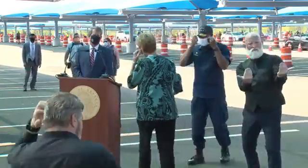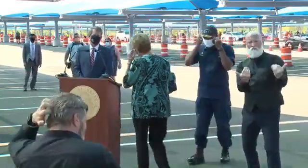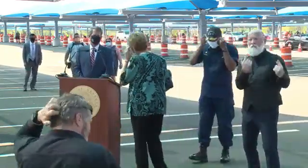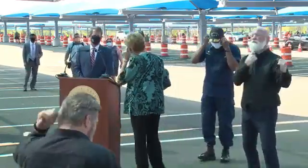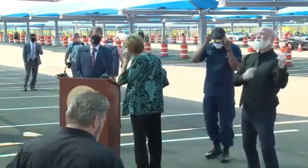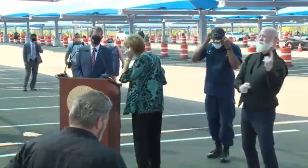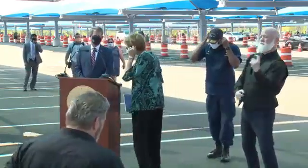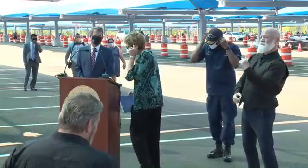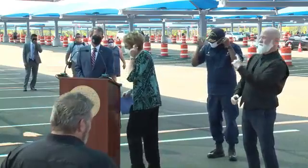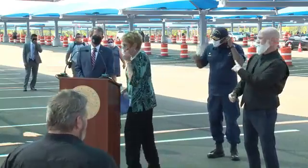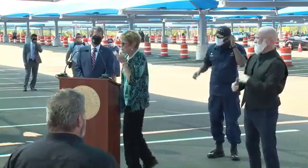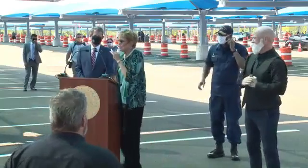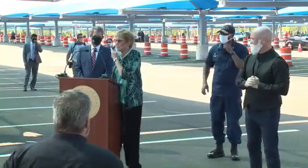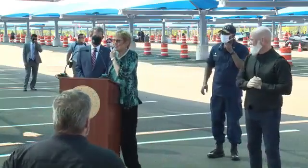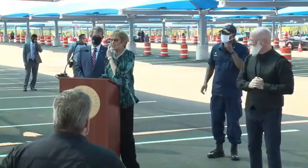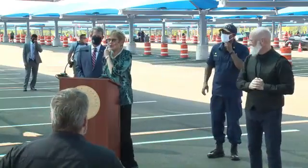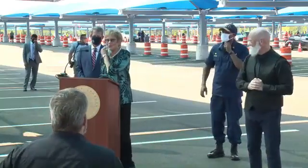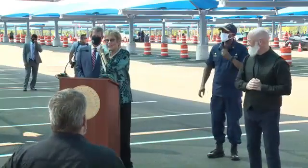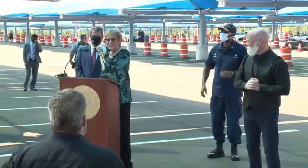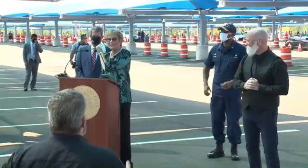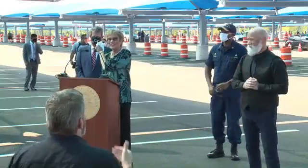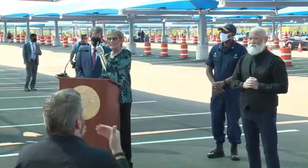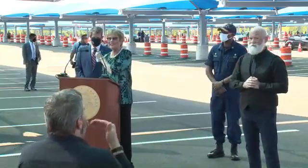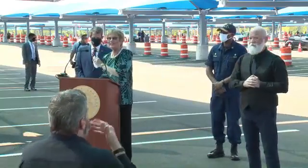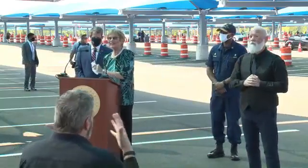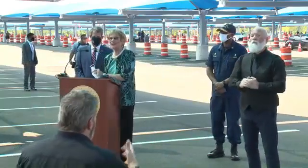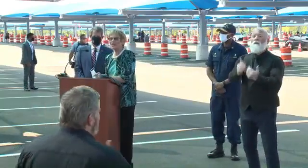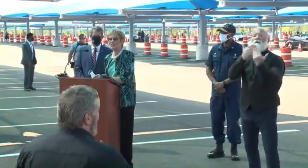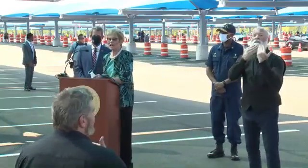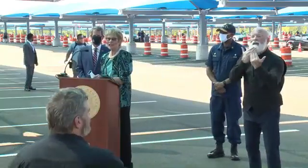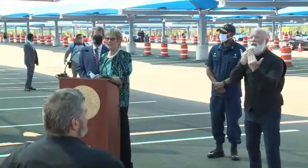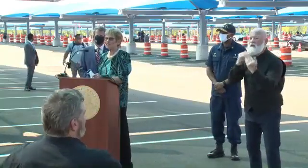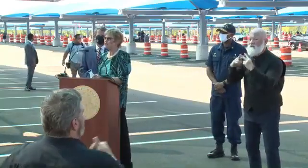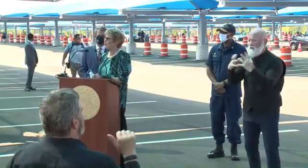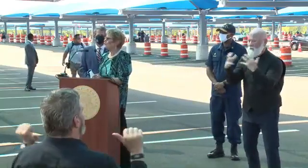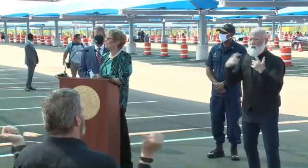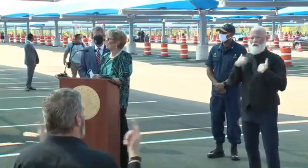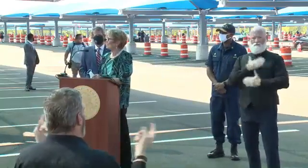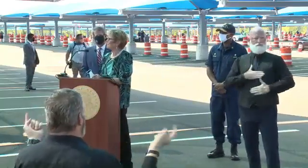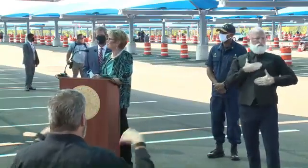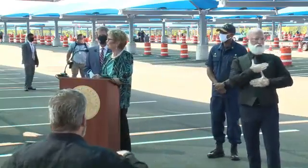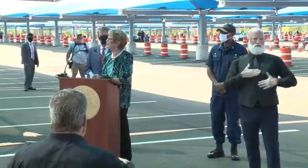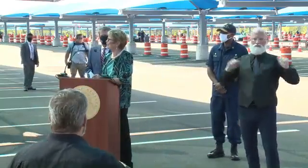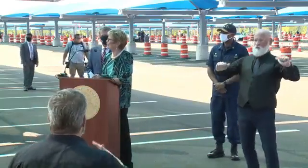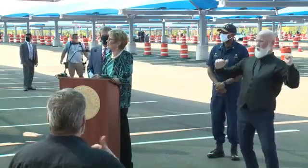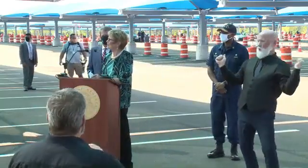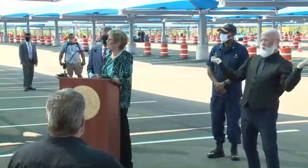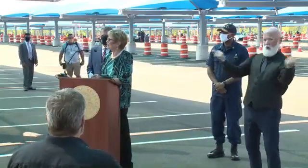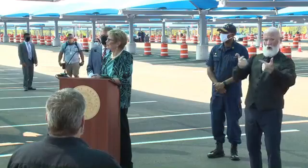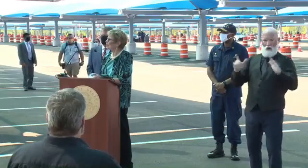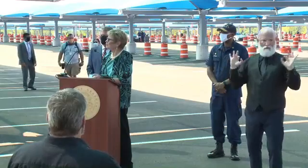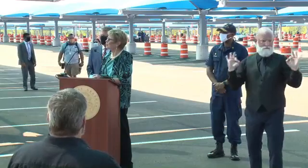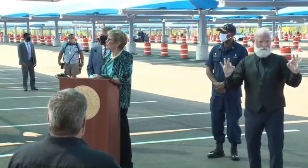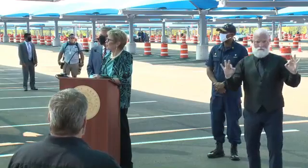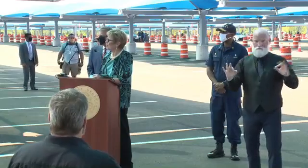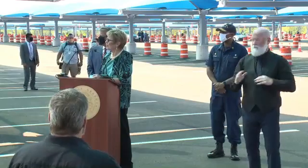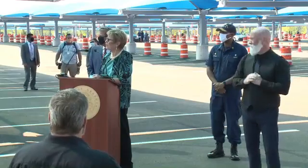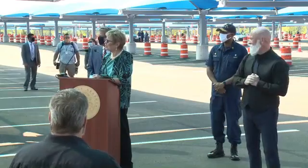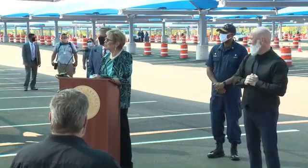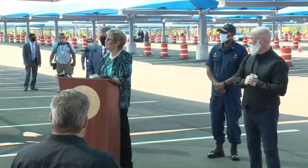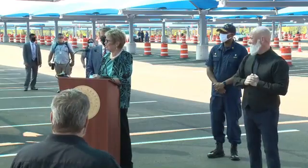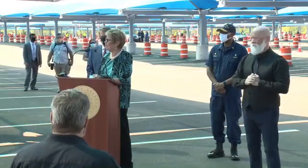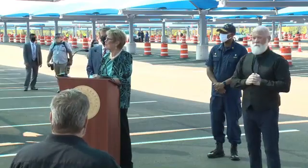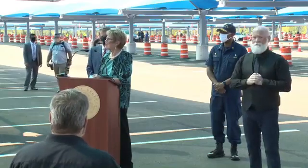much. I appreciate you all being here today. You know, actually, Fulton has really done